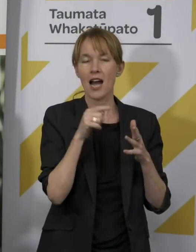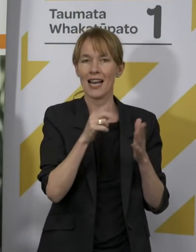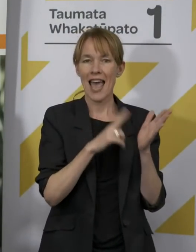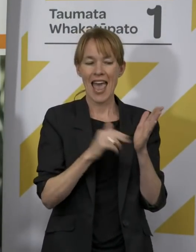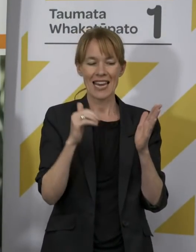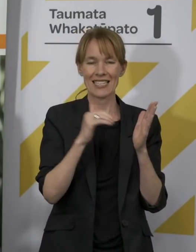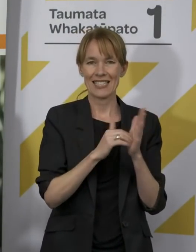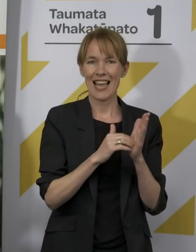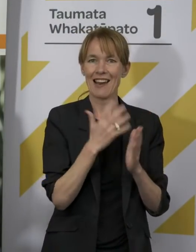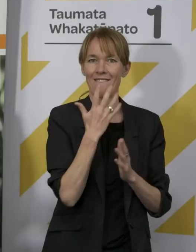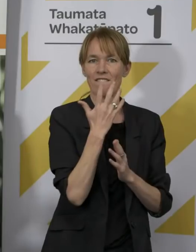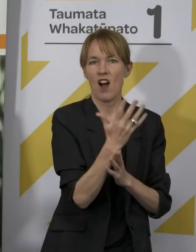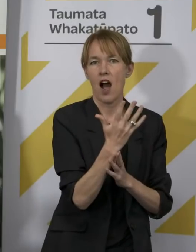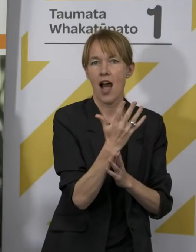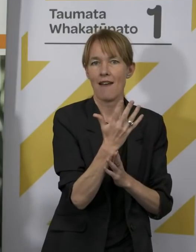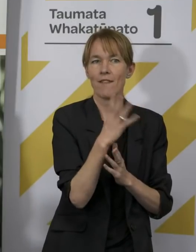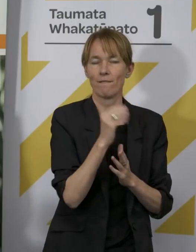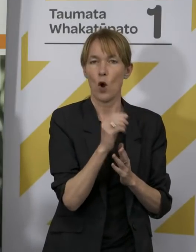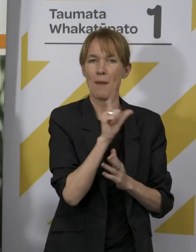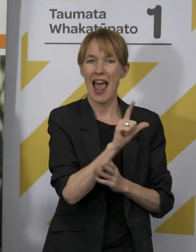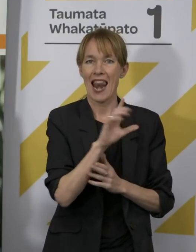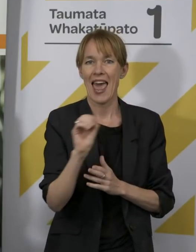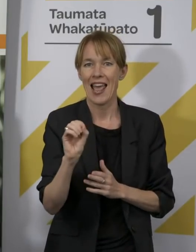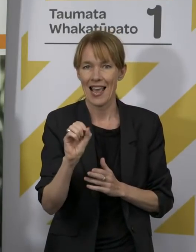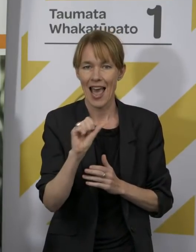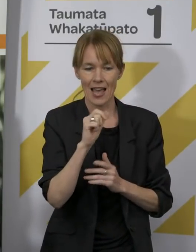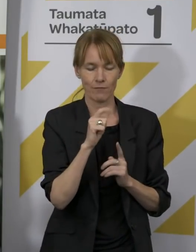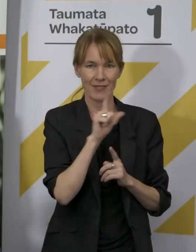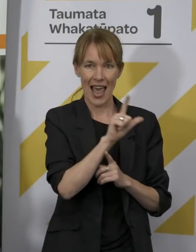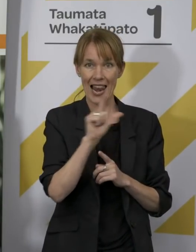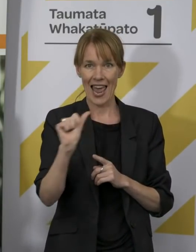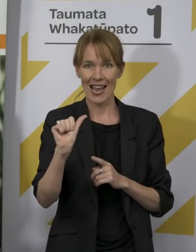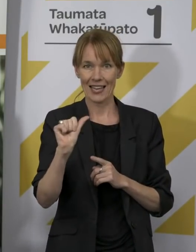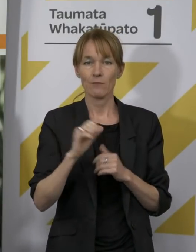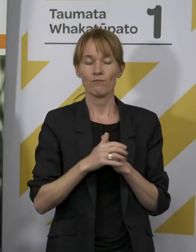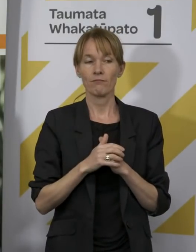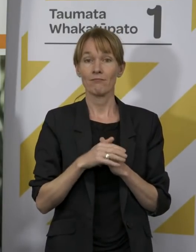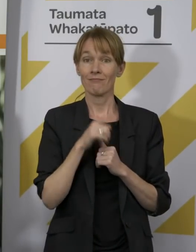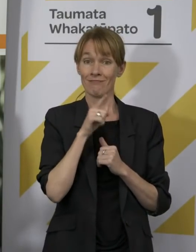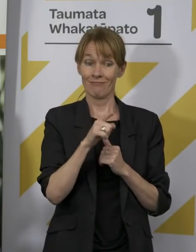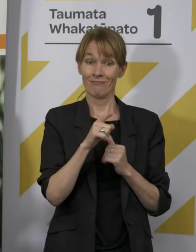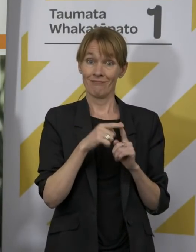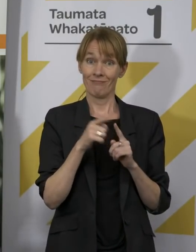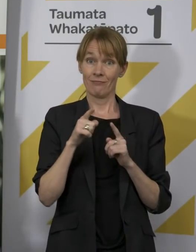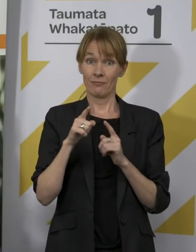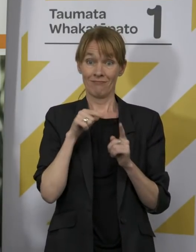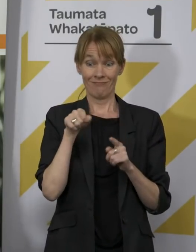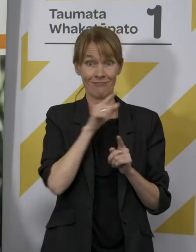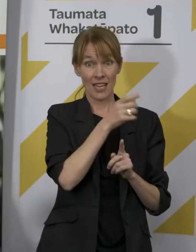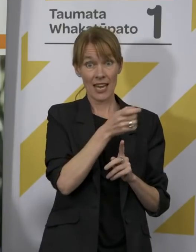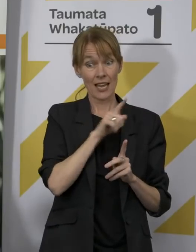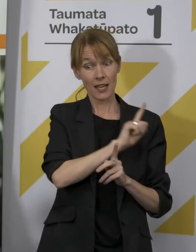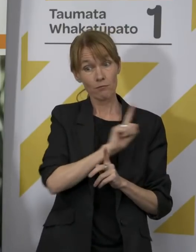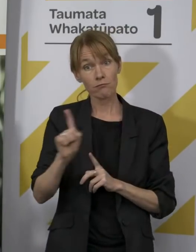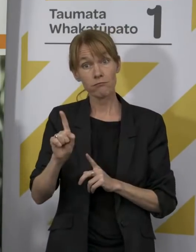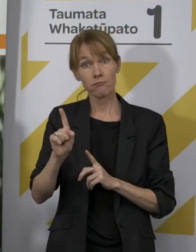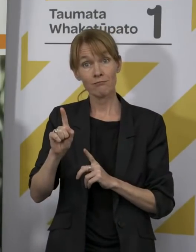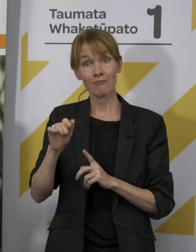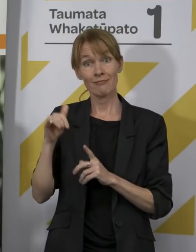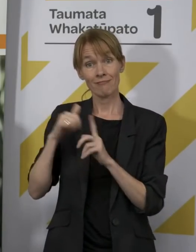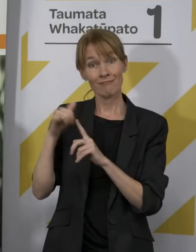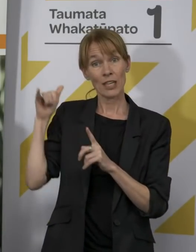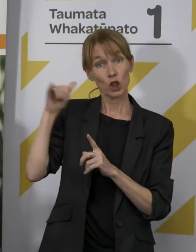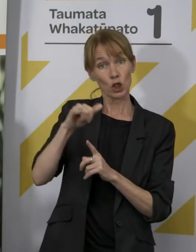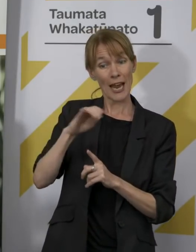Los Angeles. The man tested positive at the Jet Park Hotel after showing respiratory symptoms.